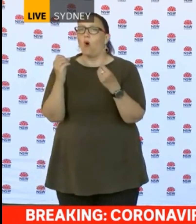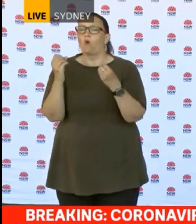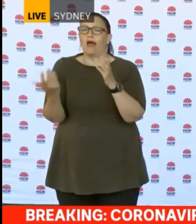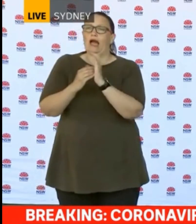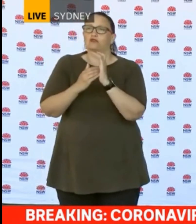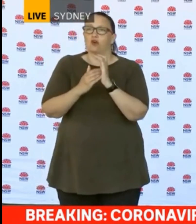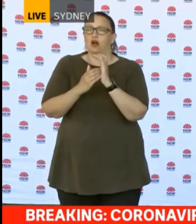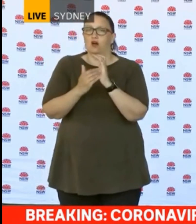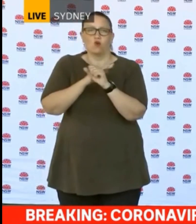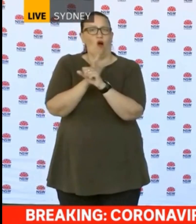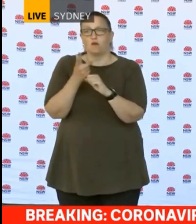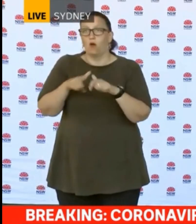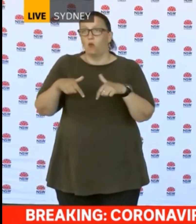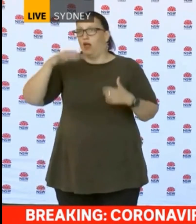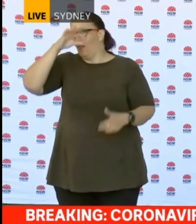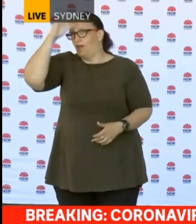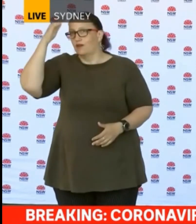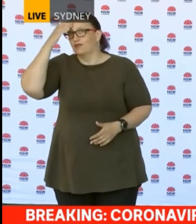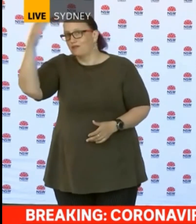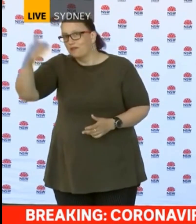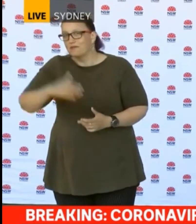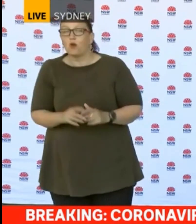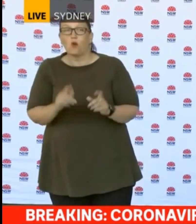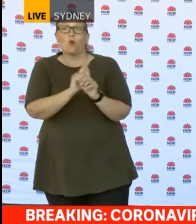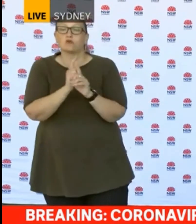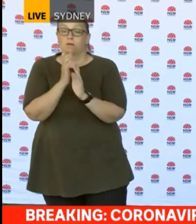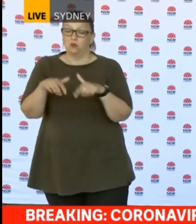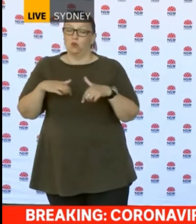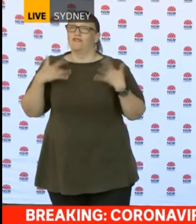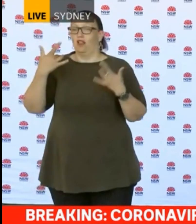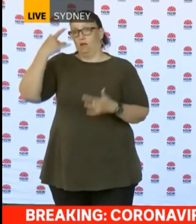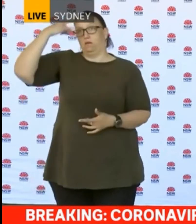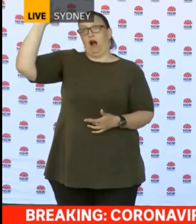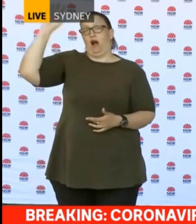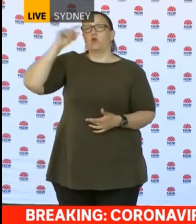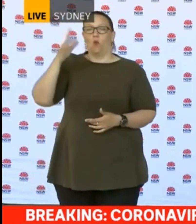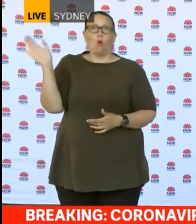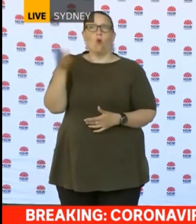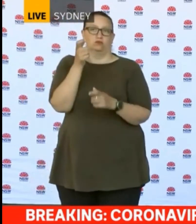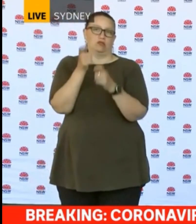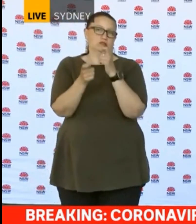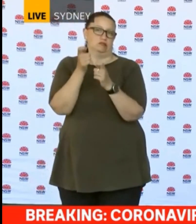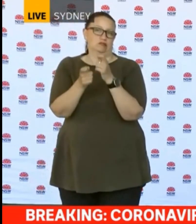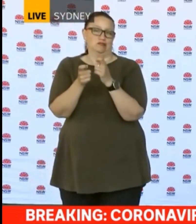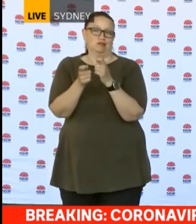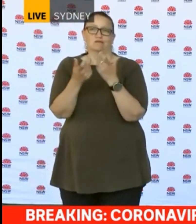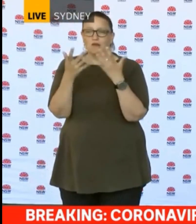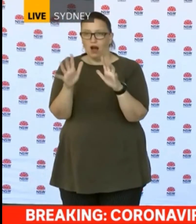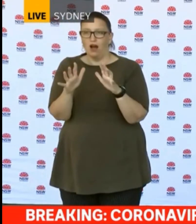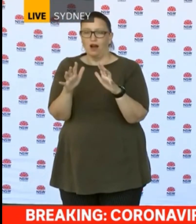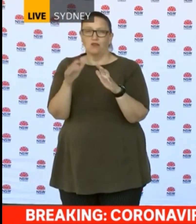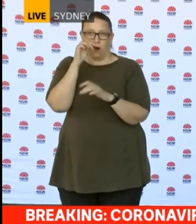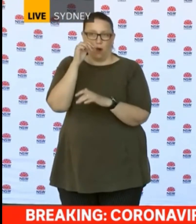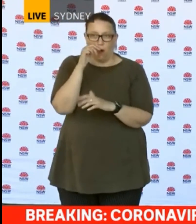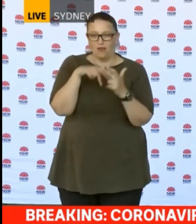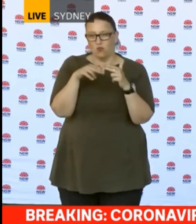that we don't know about. It also gives us confidence that all the close contacts and casual contacts have been tested and aren't unintentionally spreading the disease.